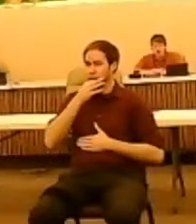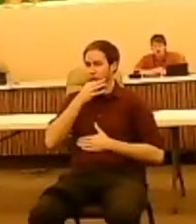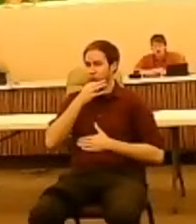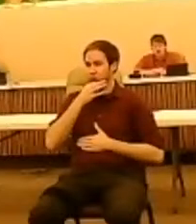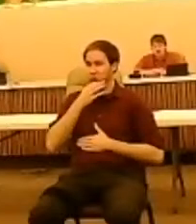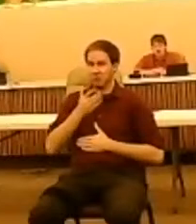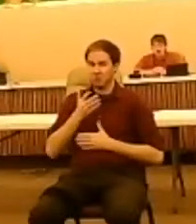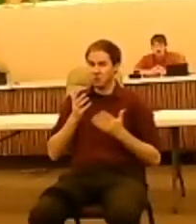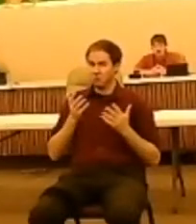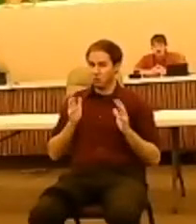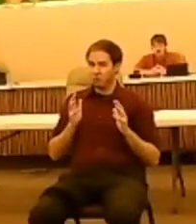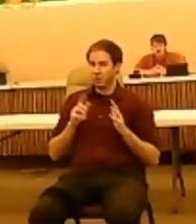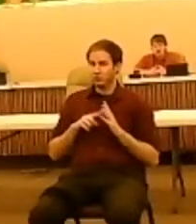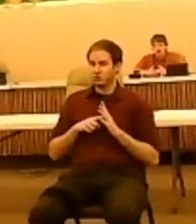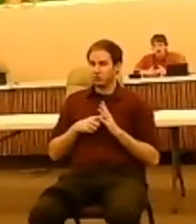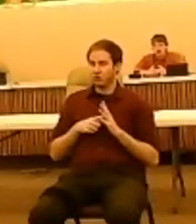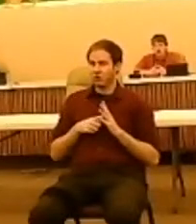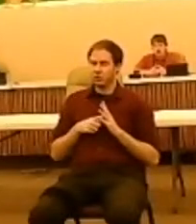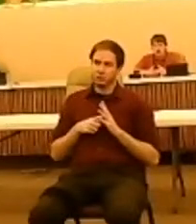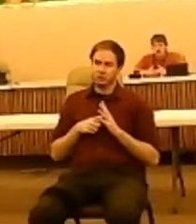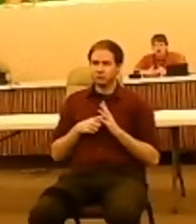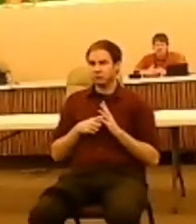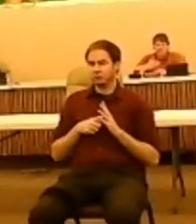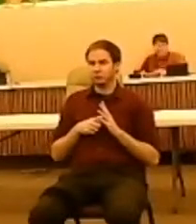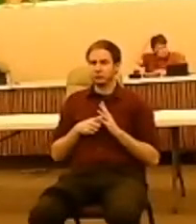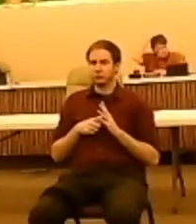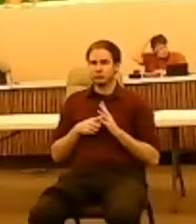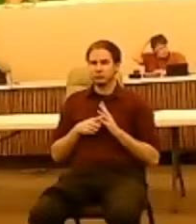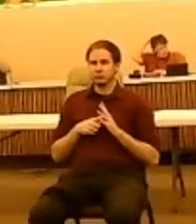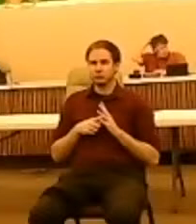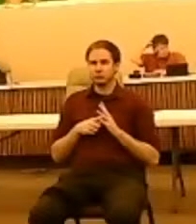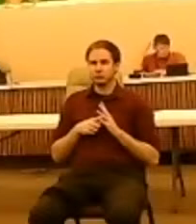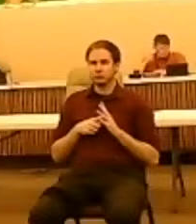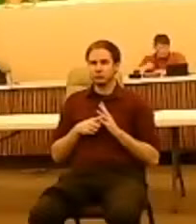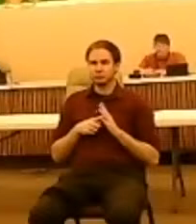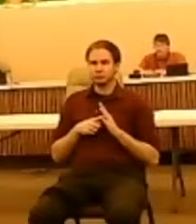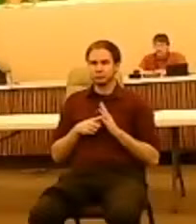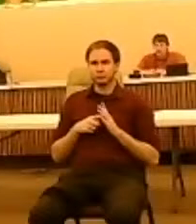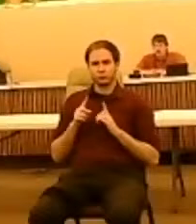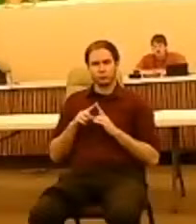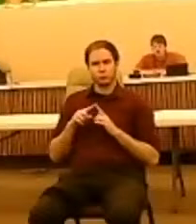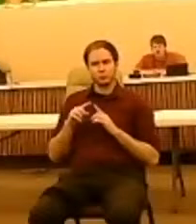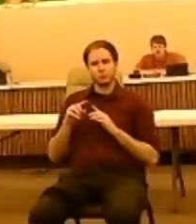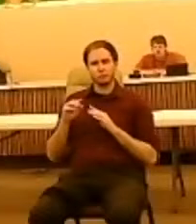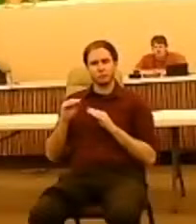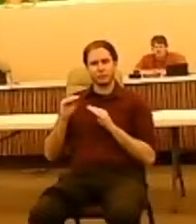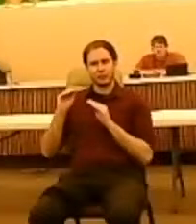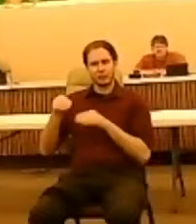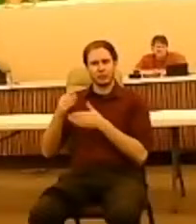started already in terms of the starting to put the improvements together.